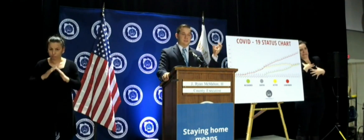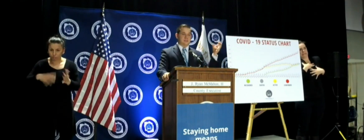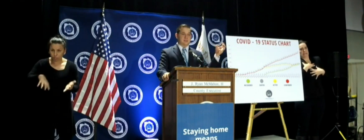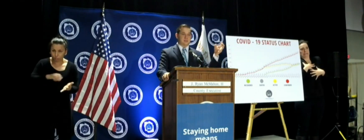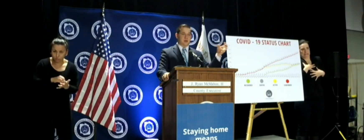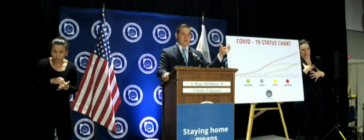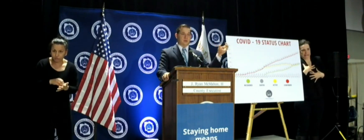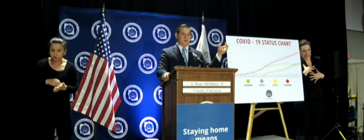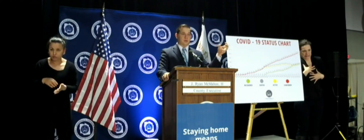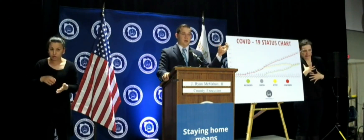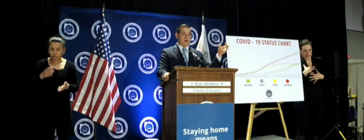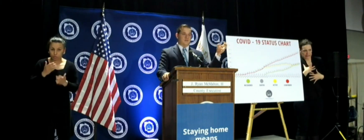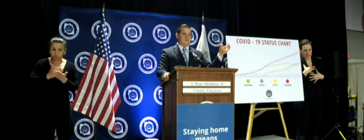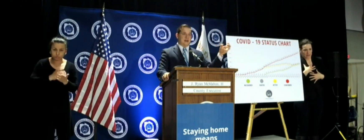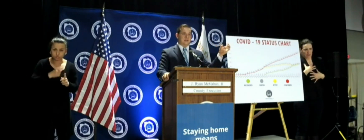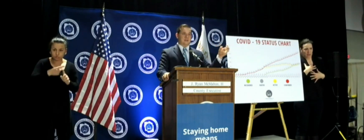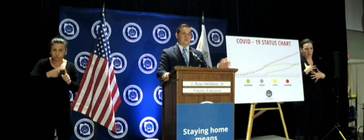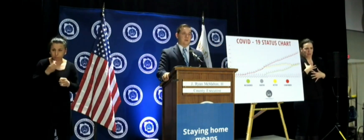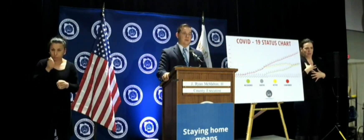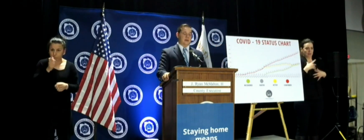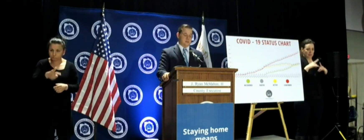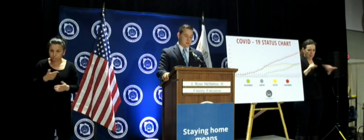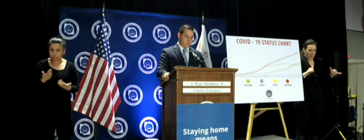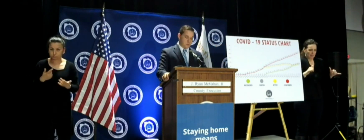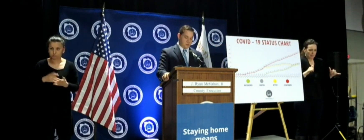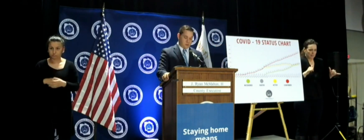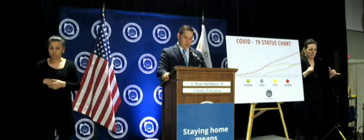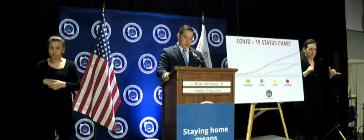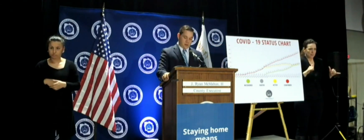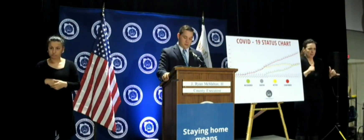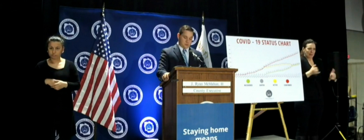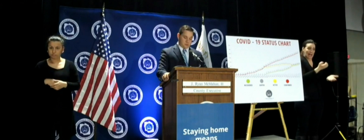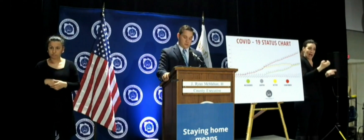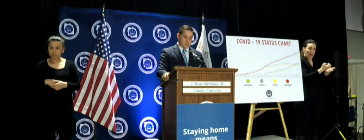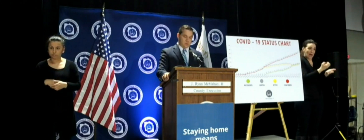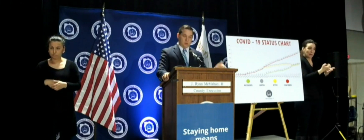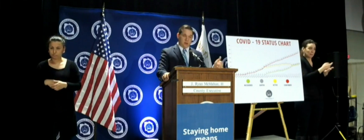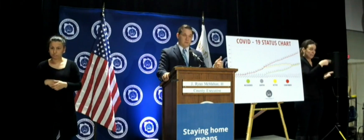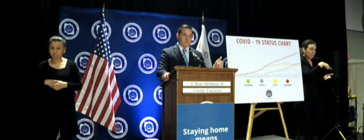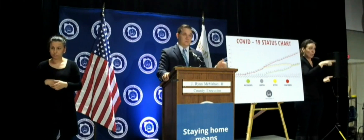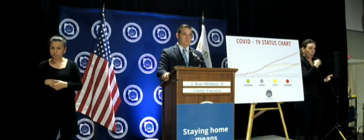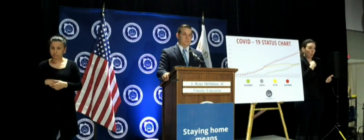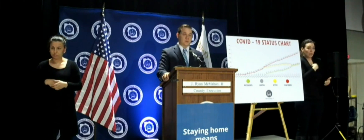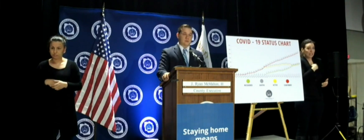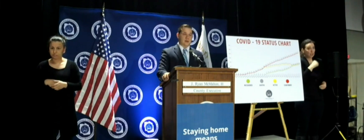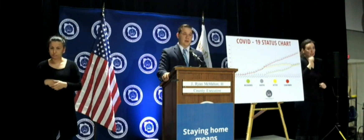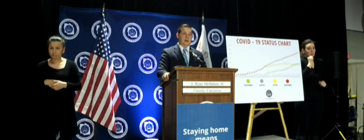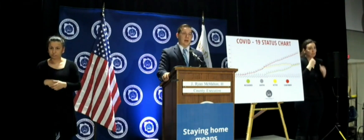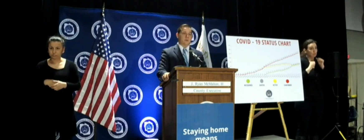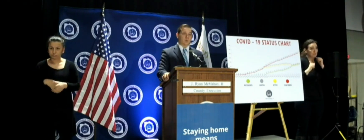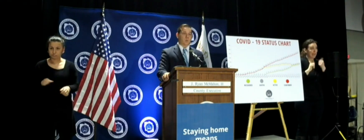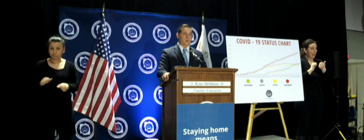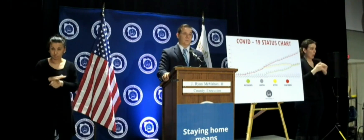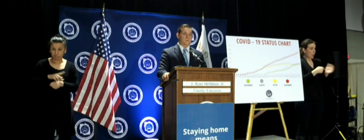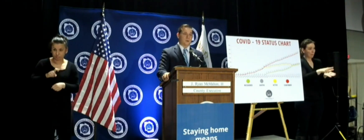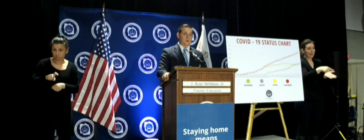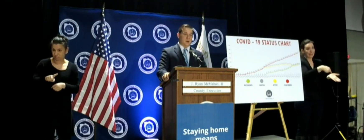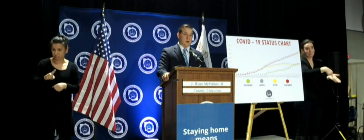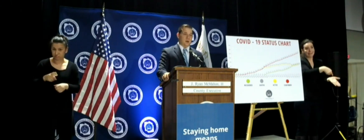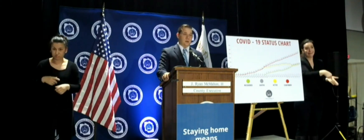This is another effect that this virus has. So it's human life, it's economic